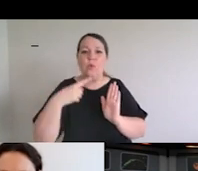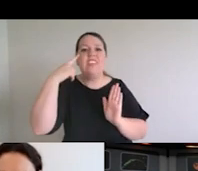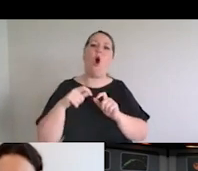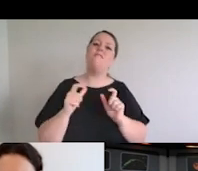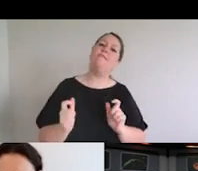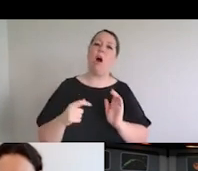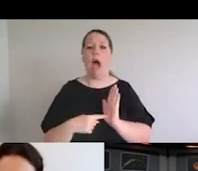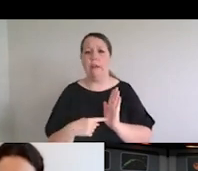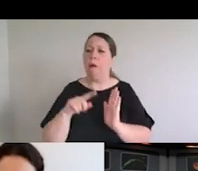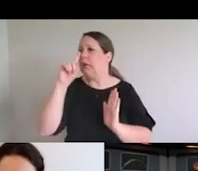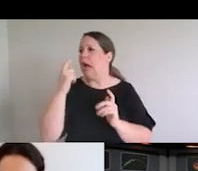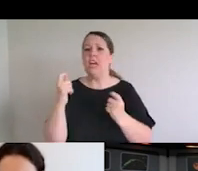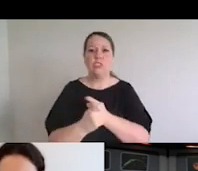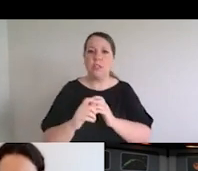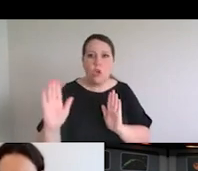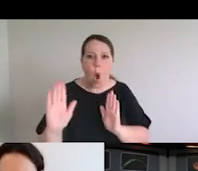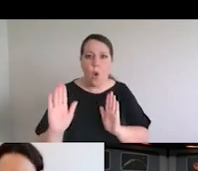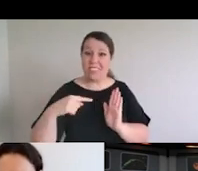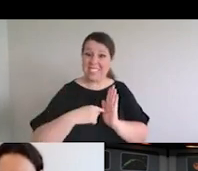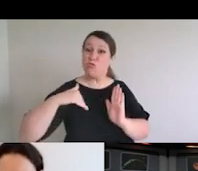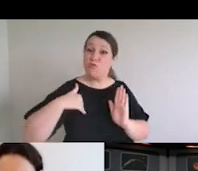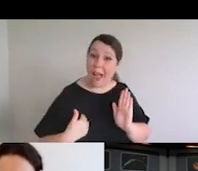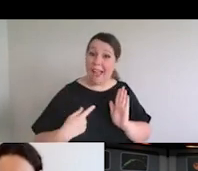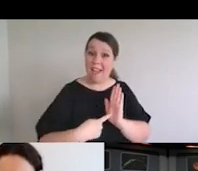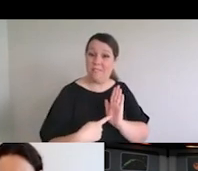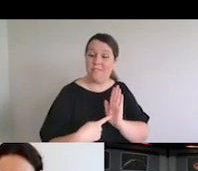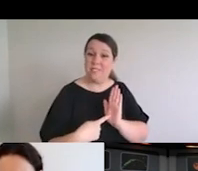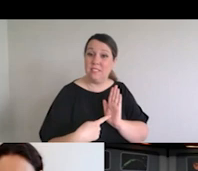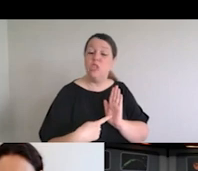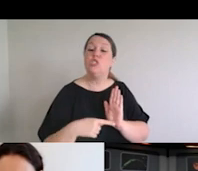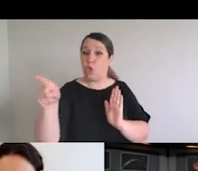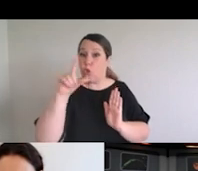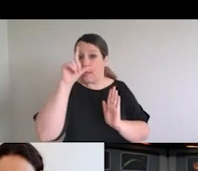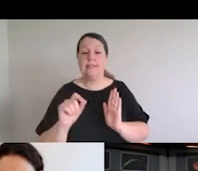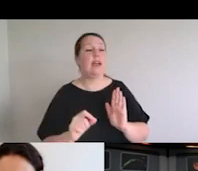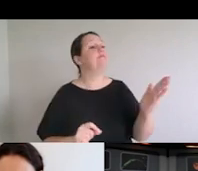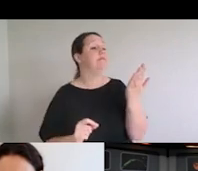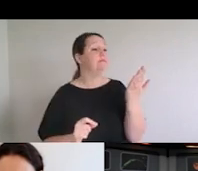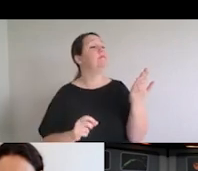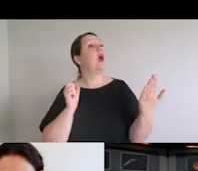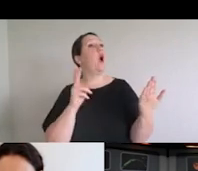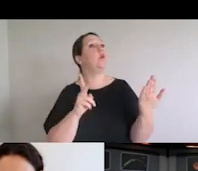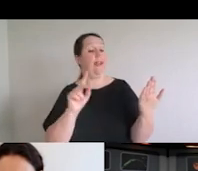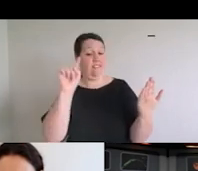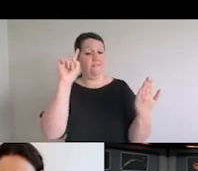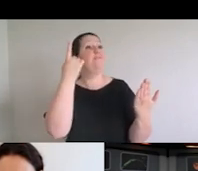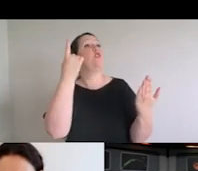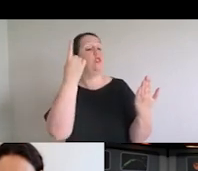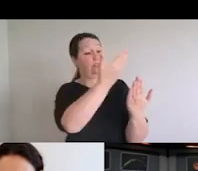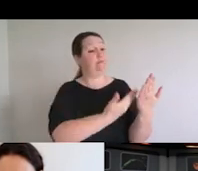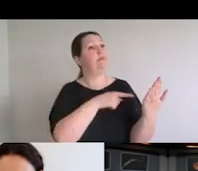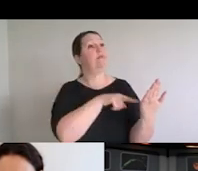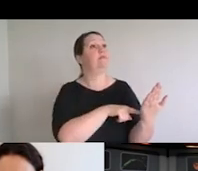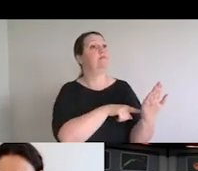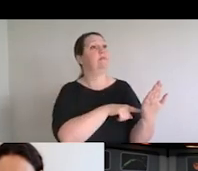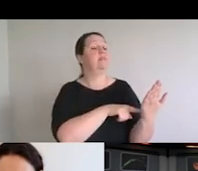I'd go back to the government and say, okay, that's your first offer. Now we can have a conversation. Because